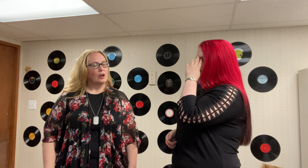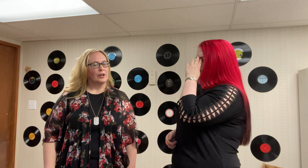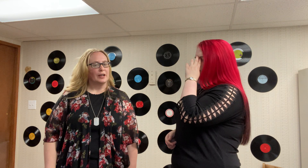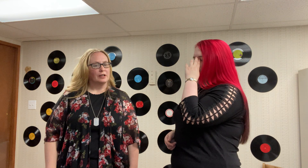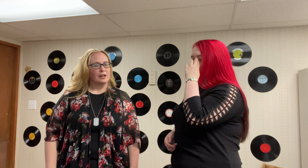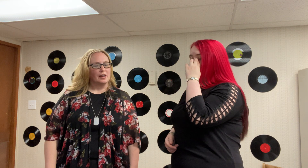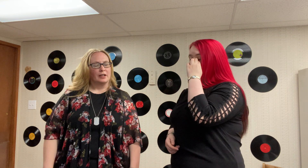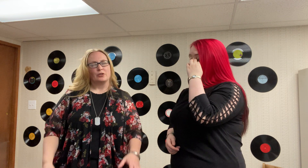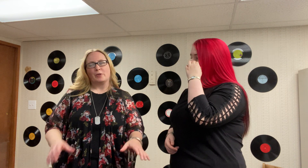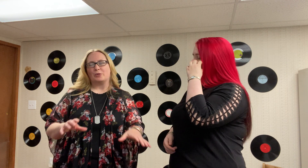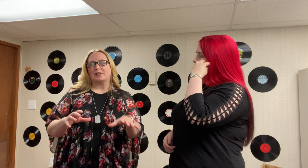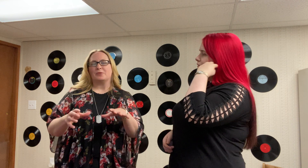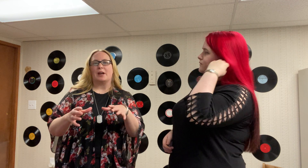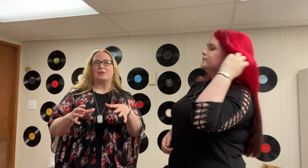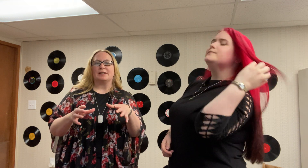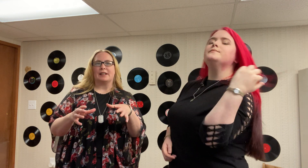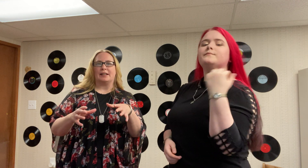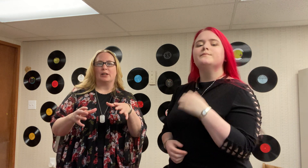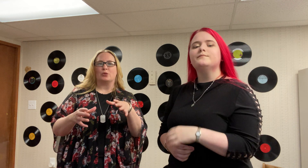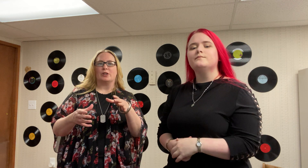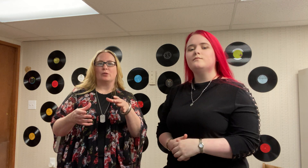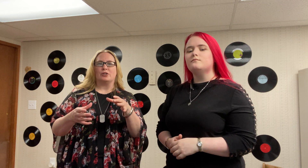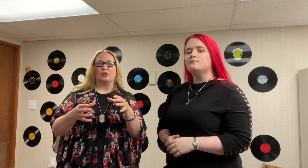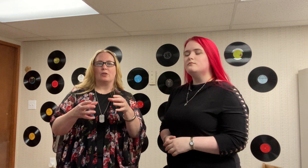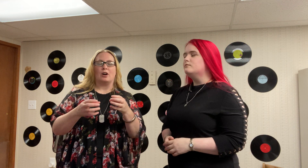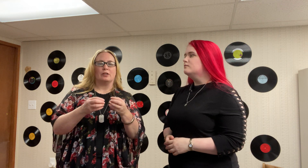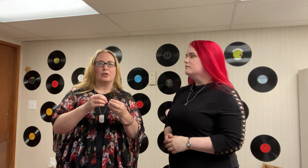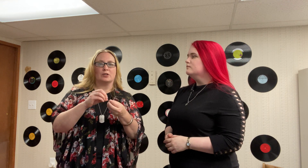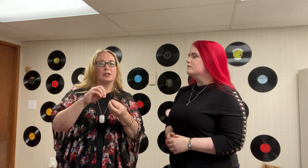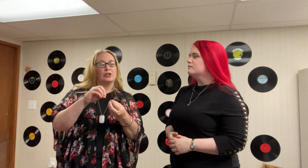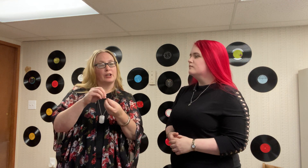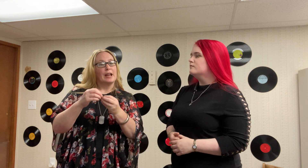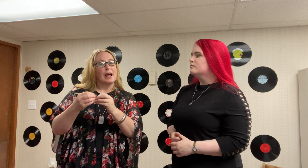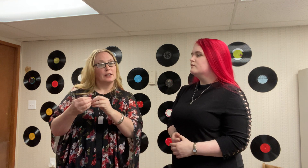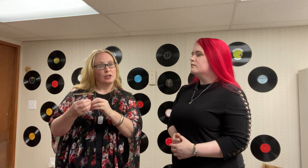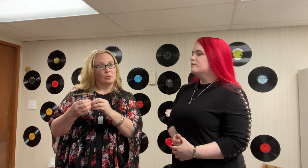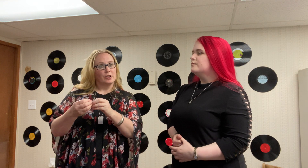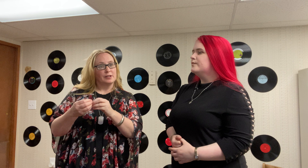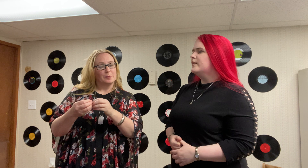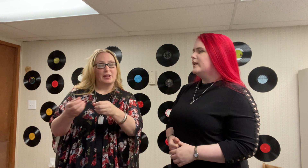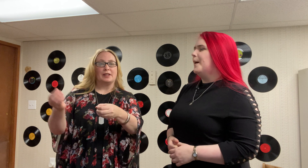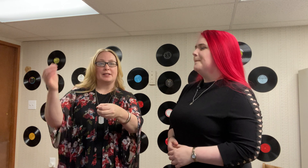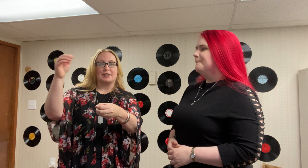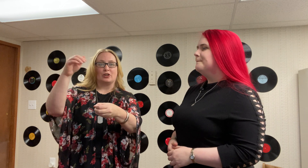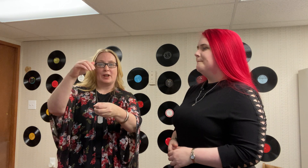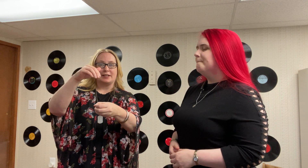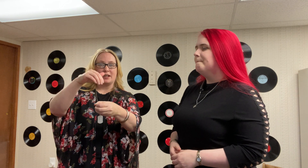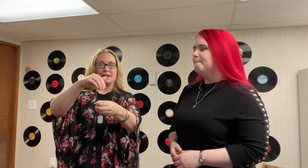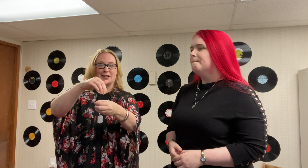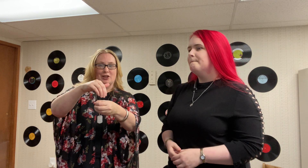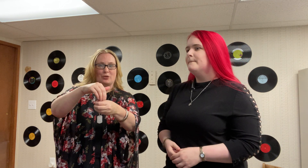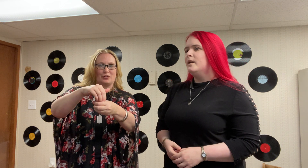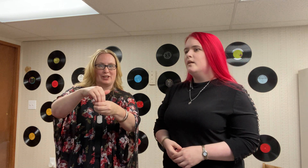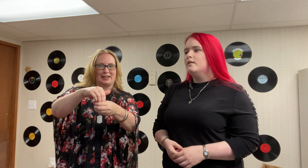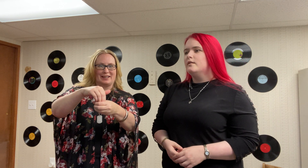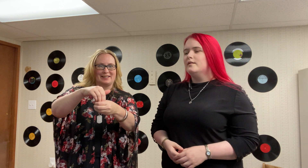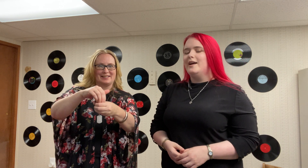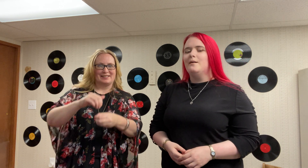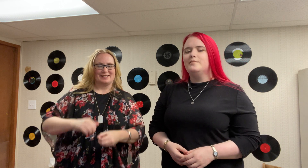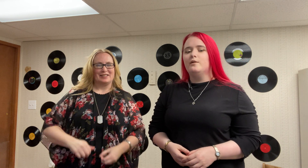Okay. Because remember, sometimes in sign language we don't do all of those little connector words, but Yeah. this is a great sign to know. In. Yeah. So if